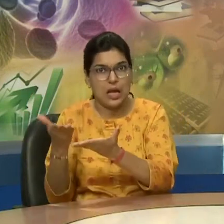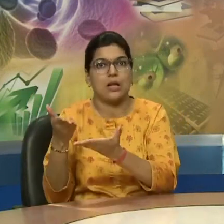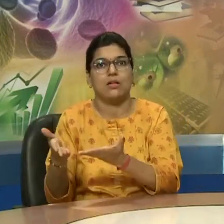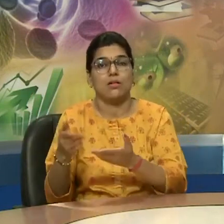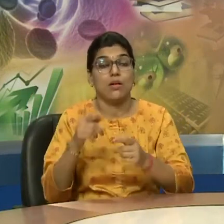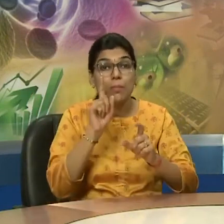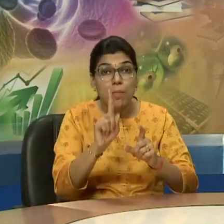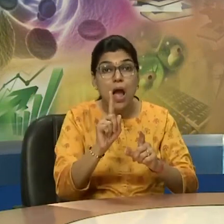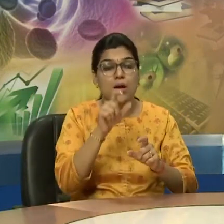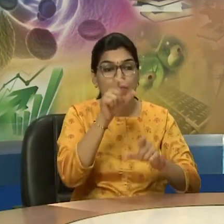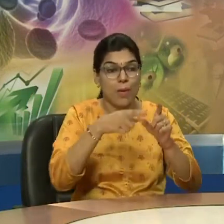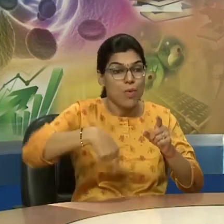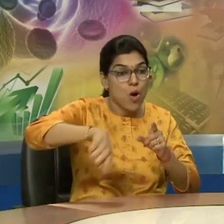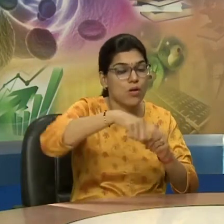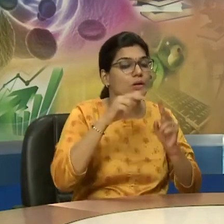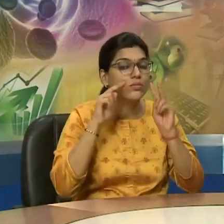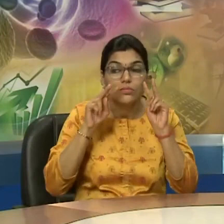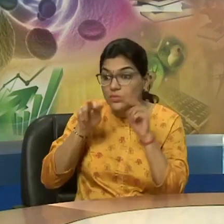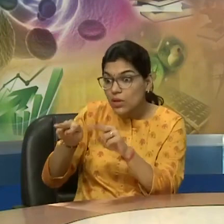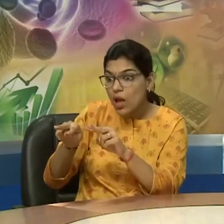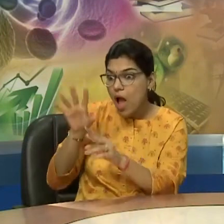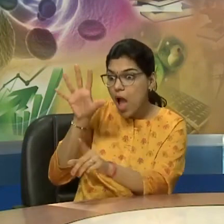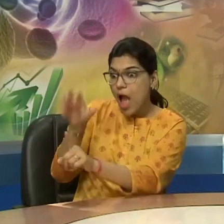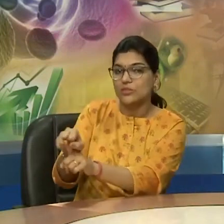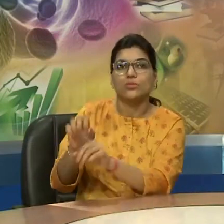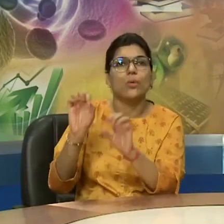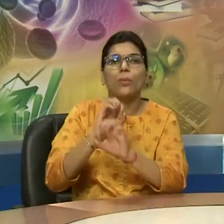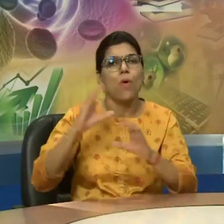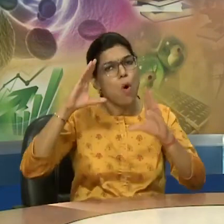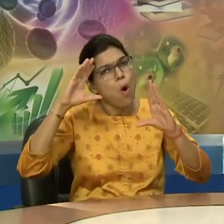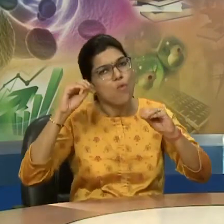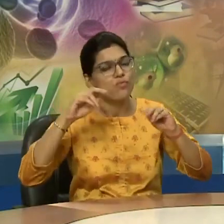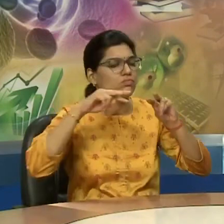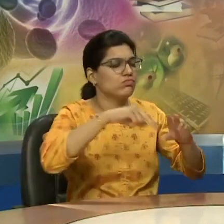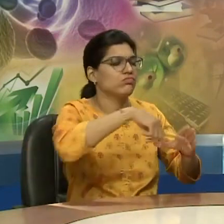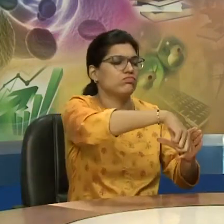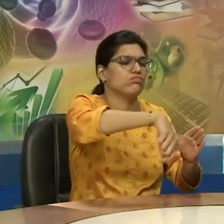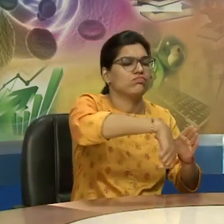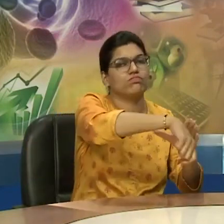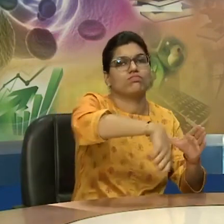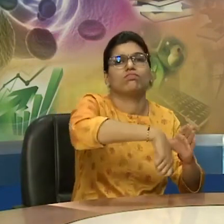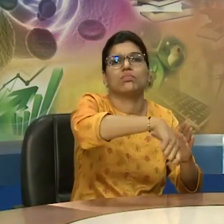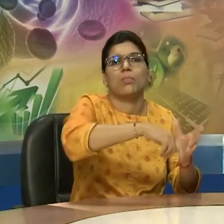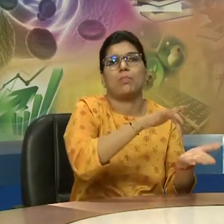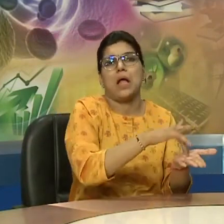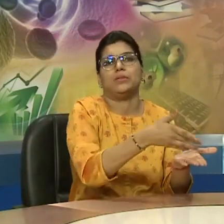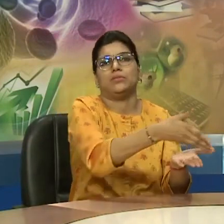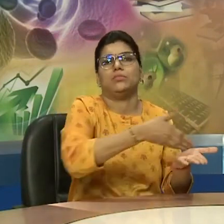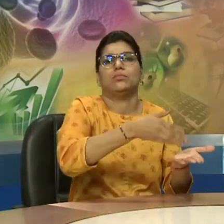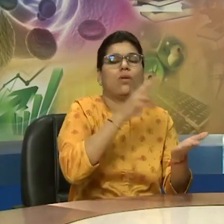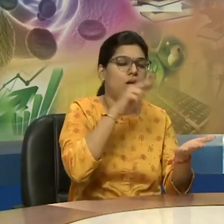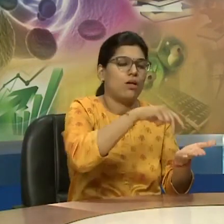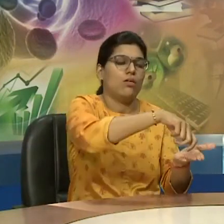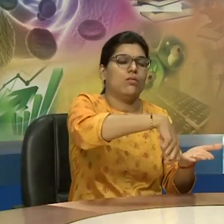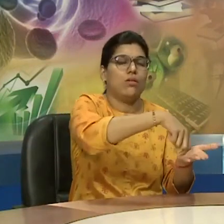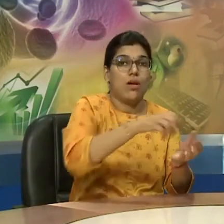child. No one noticed a small fire in one corner of the